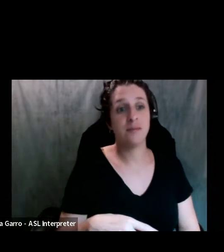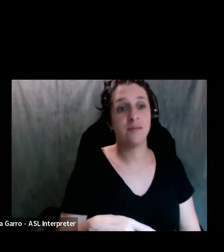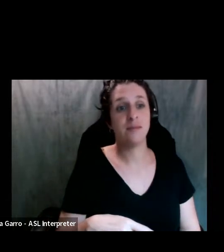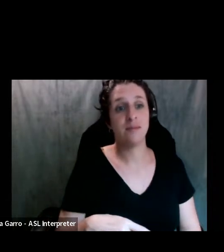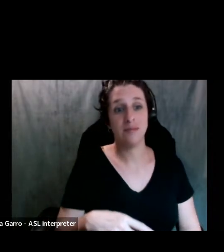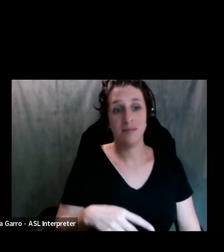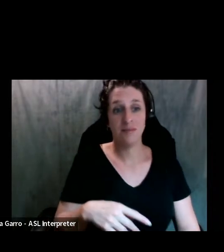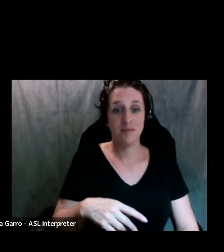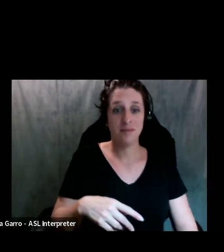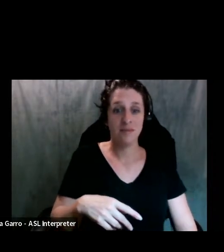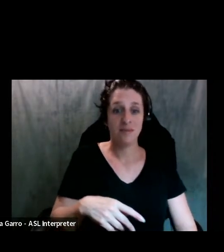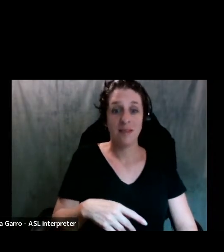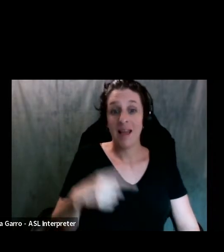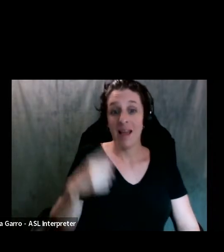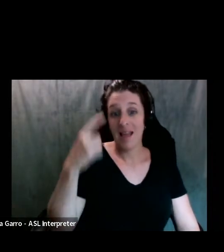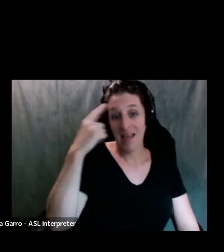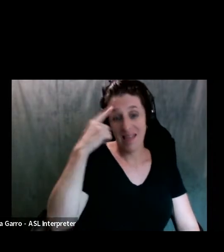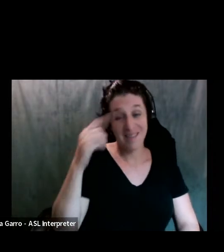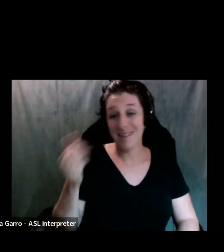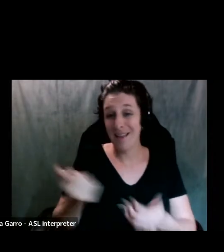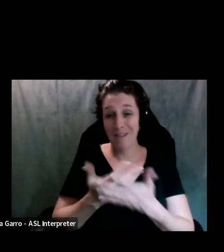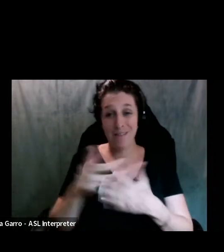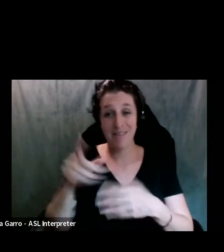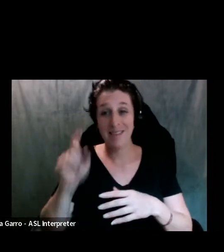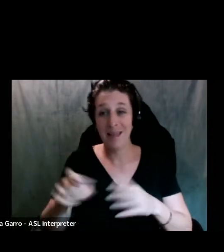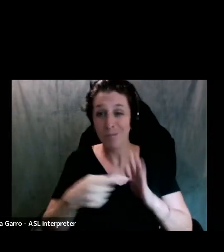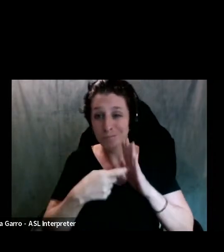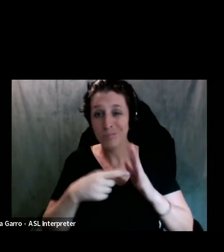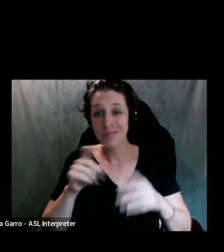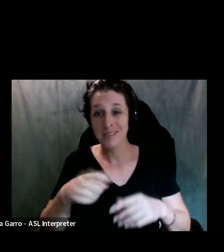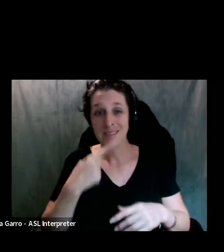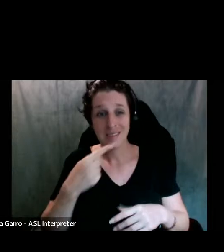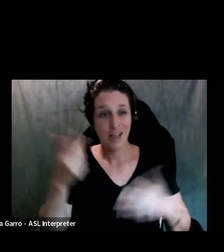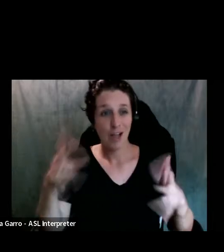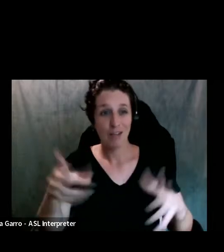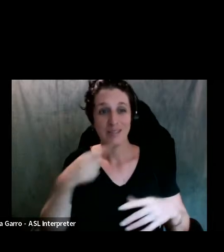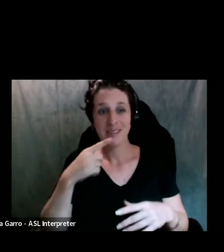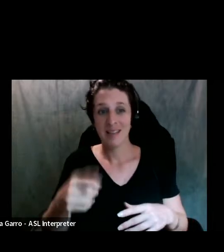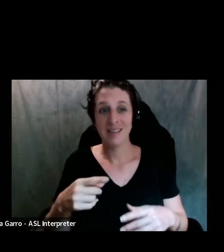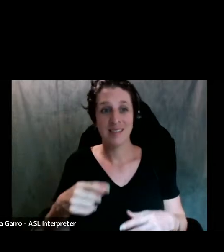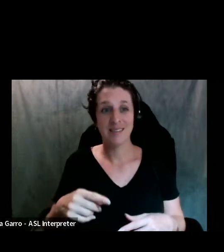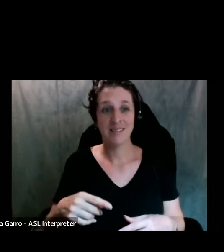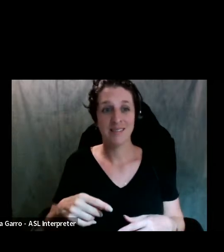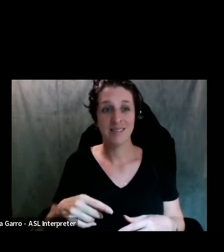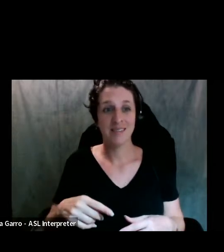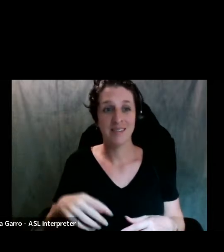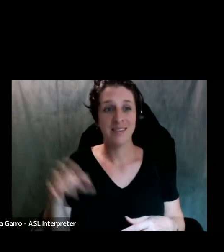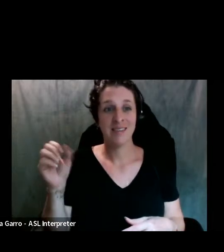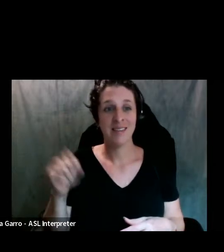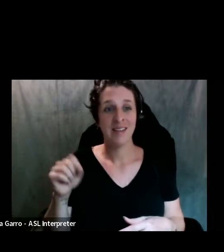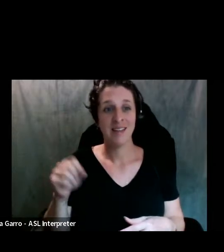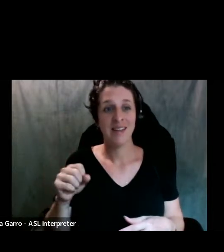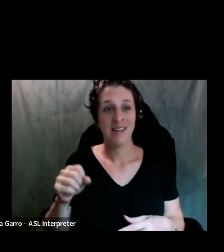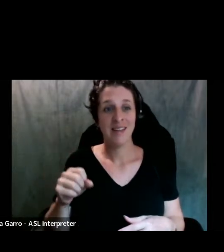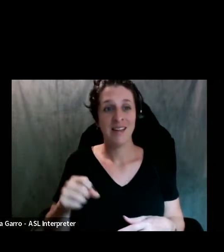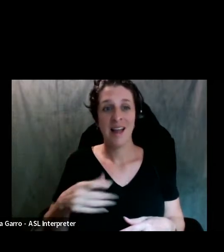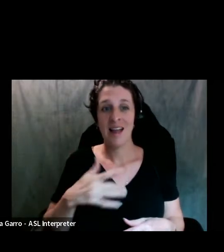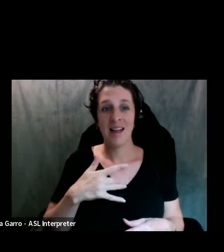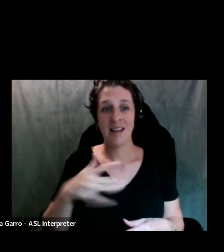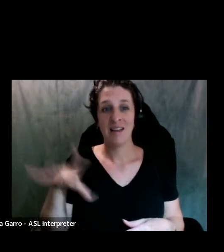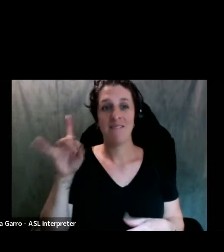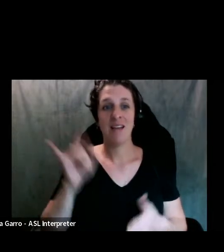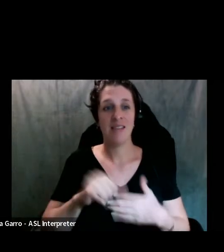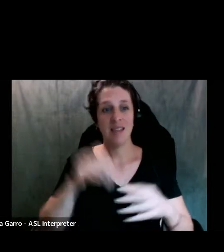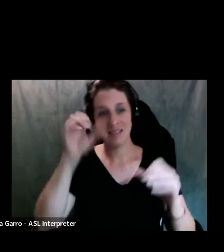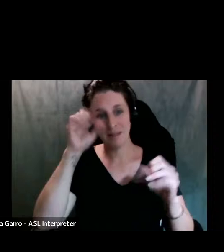needed to be said has already been said. Well, I mean, yeah, I just find amazing how it